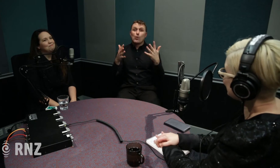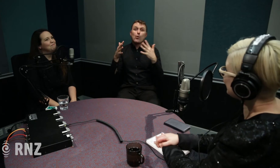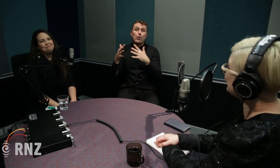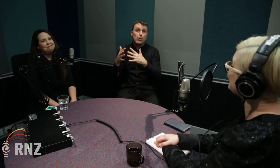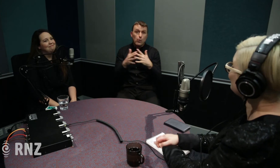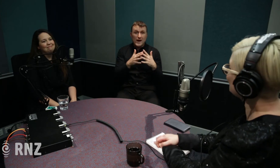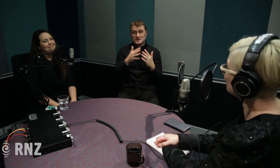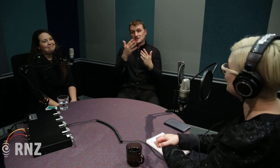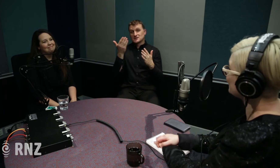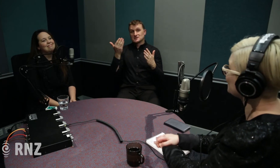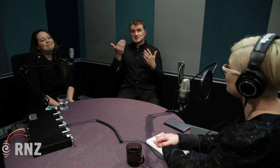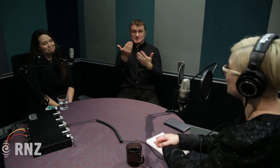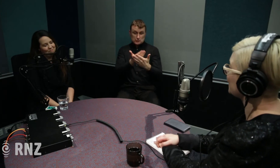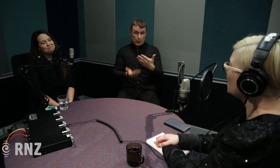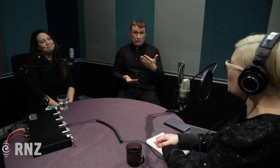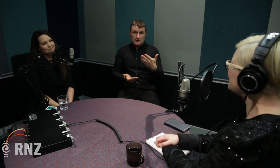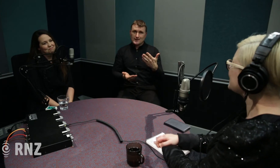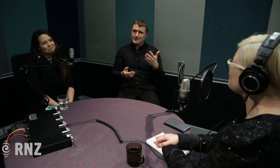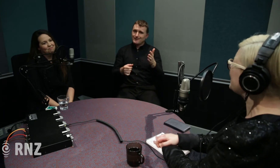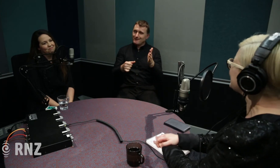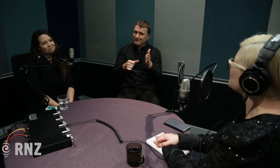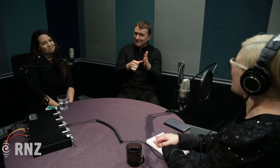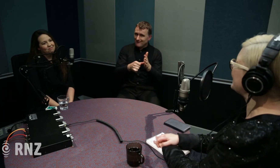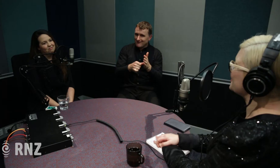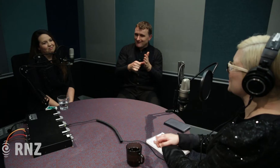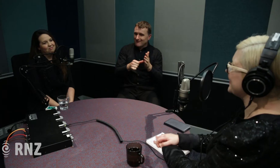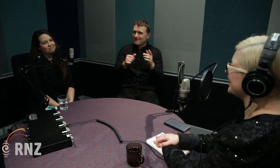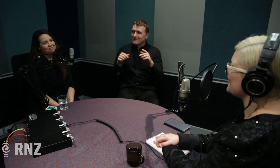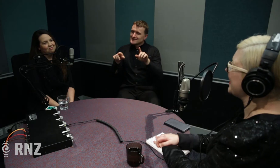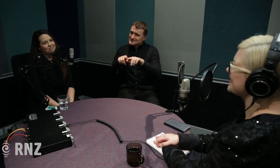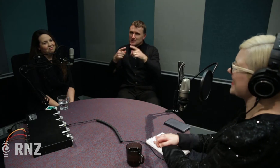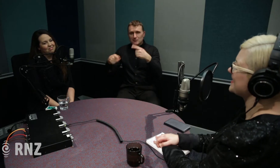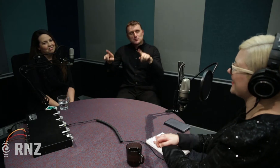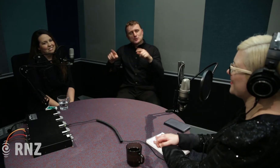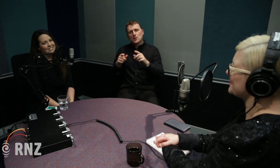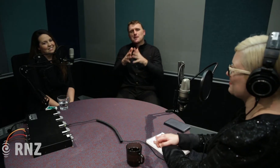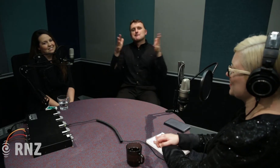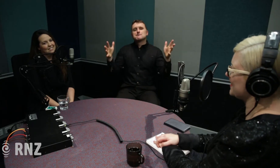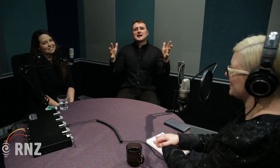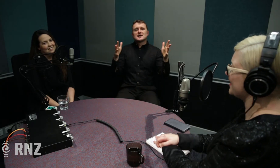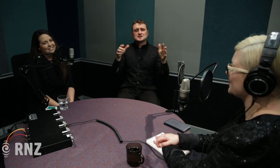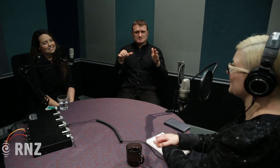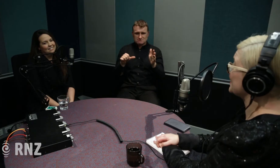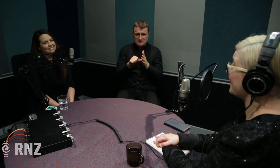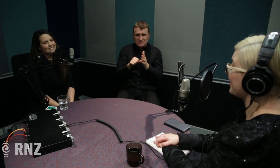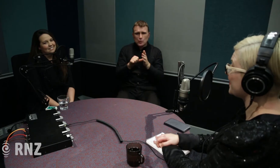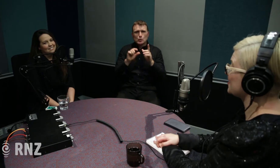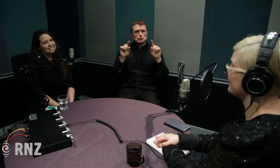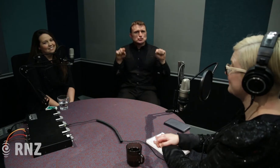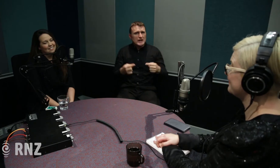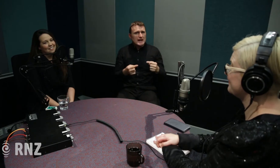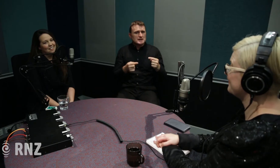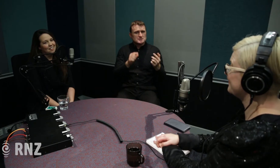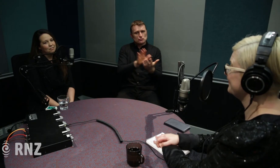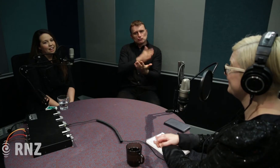let's face it. It's difficult music. What's the biggest challenge in translating this music into sign language?